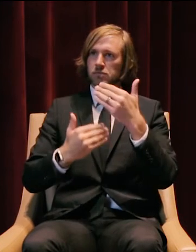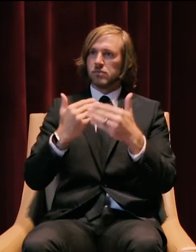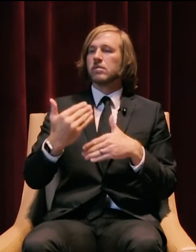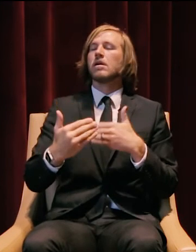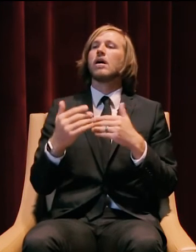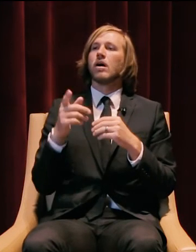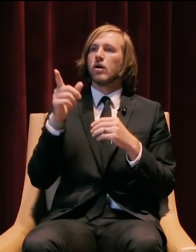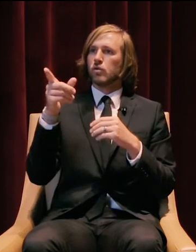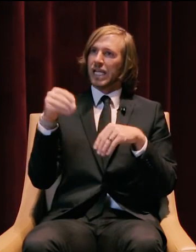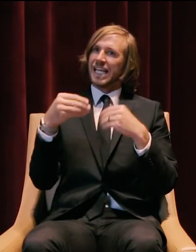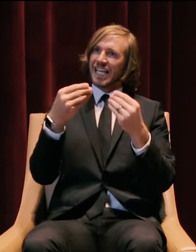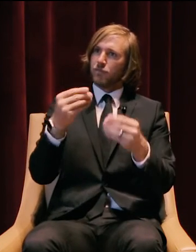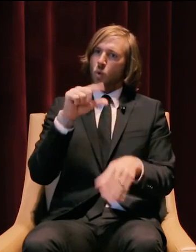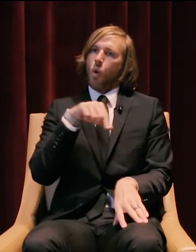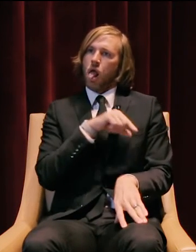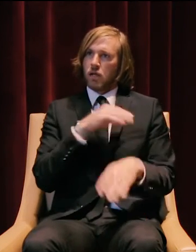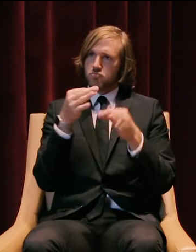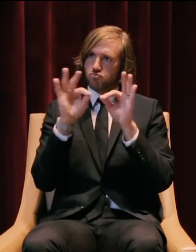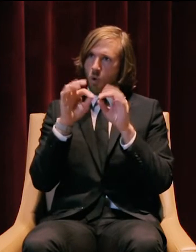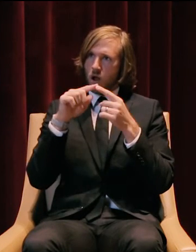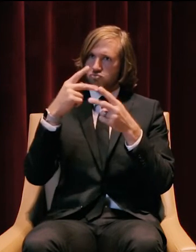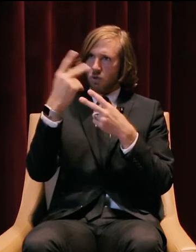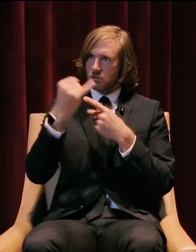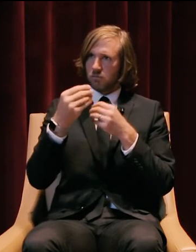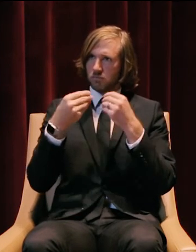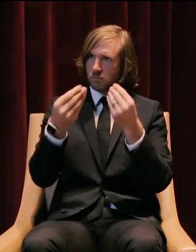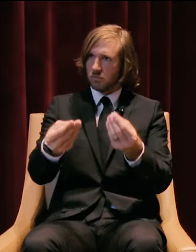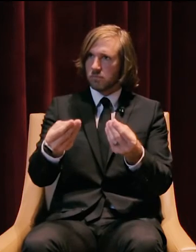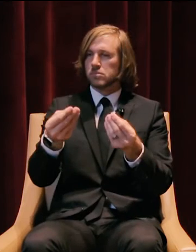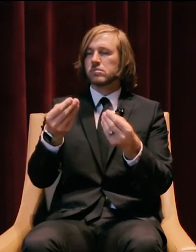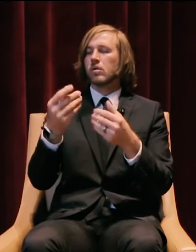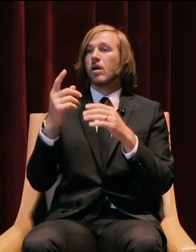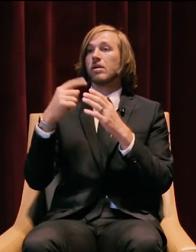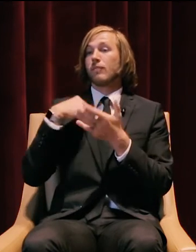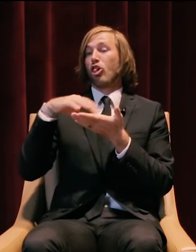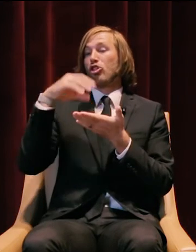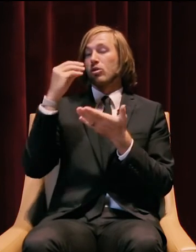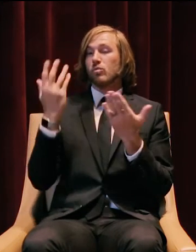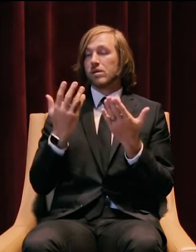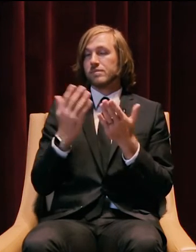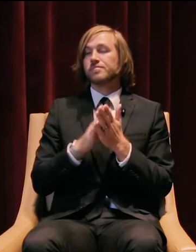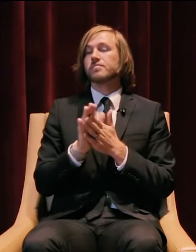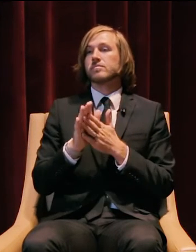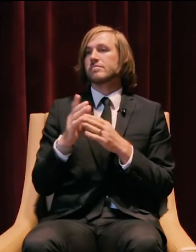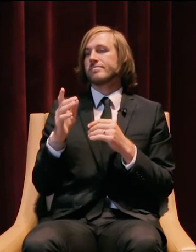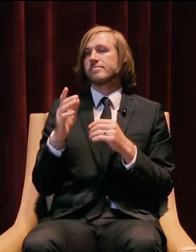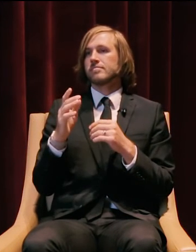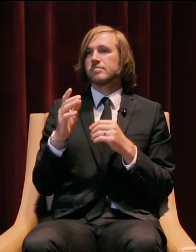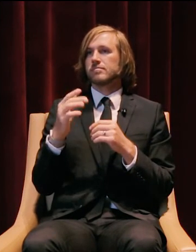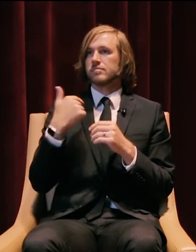hand them a quality project. What I learned was, rather